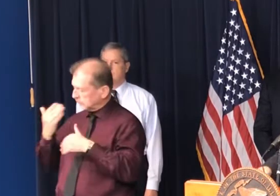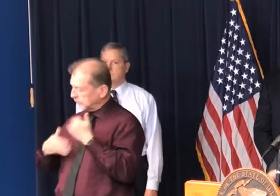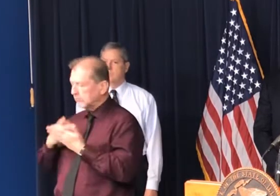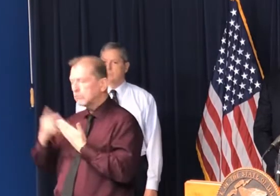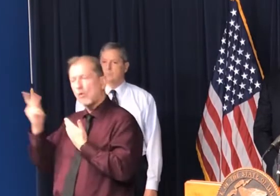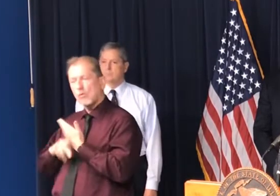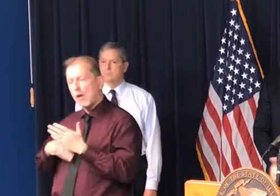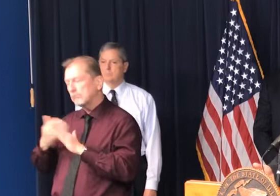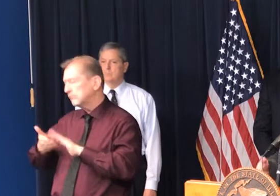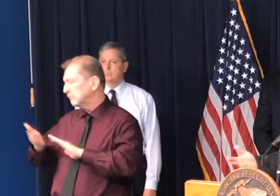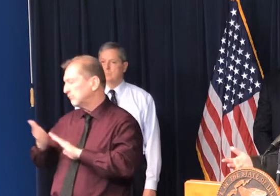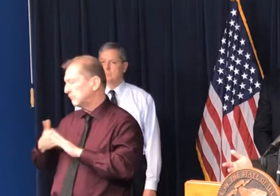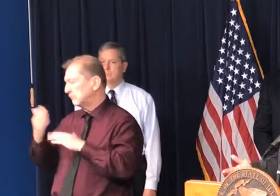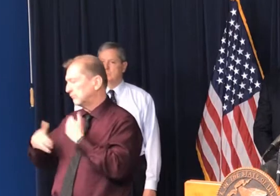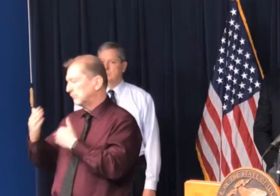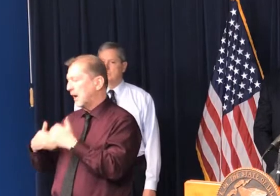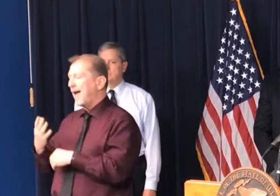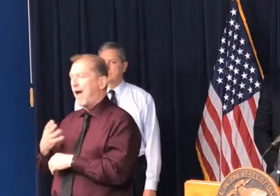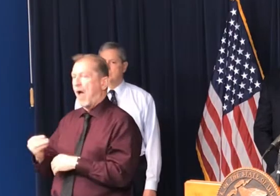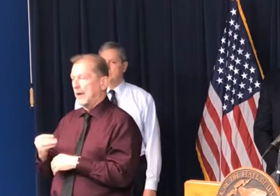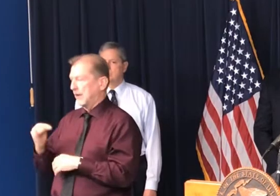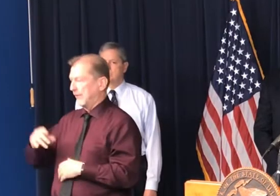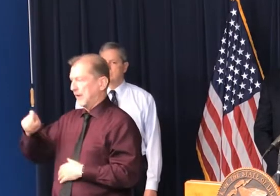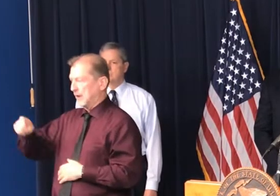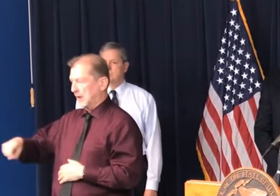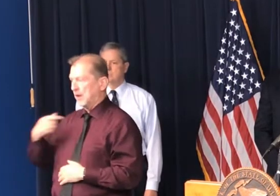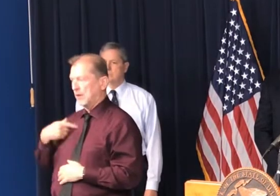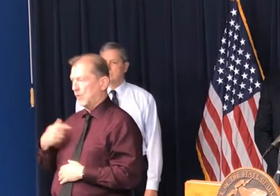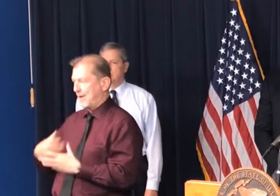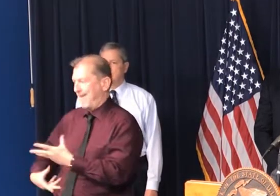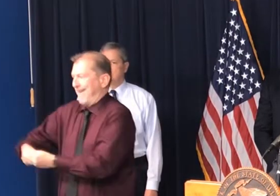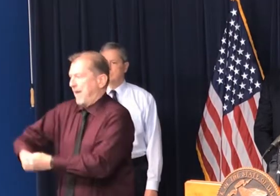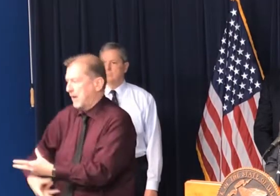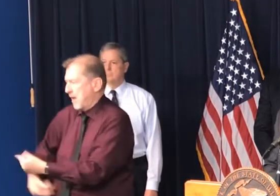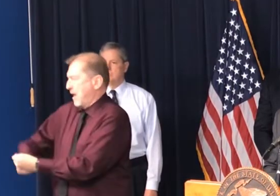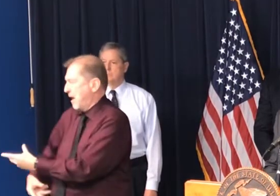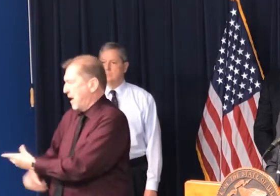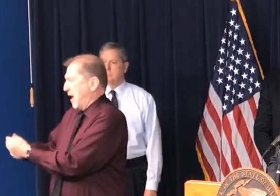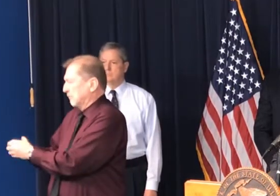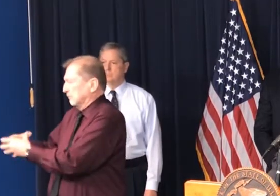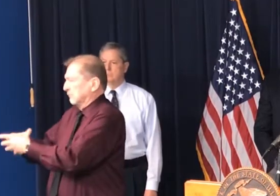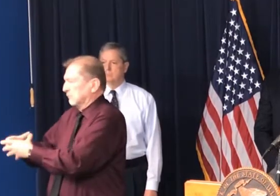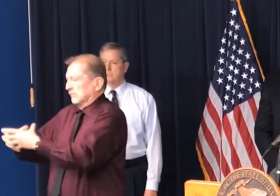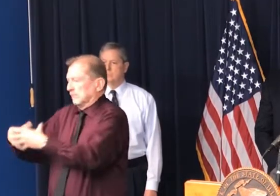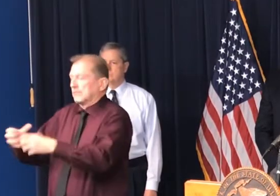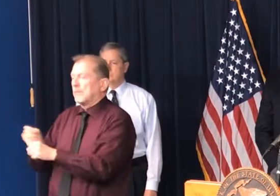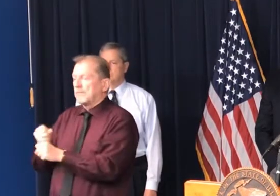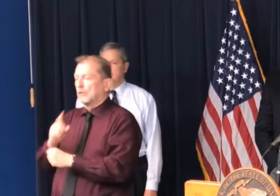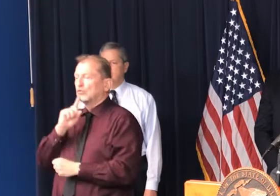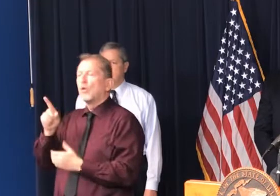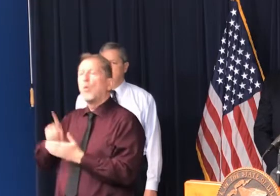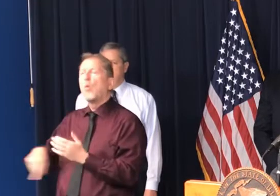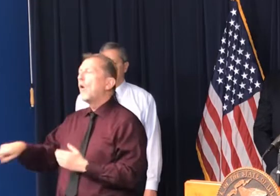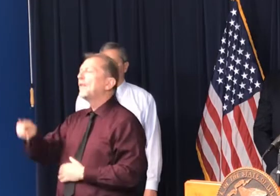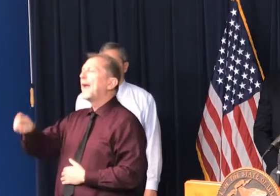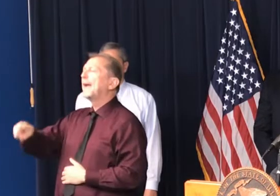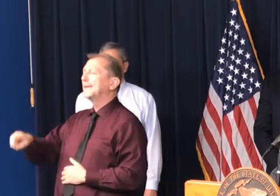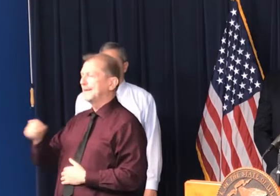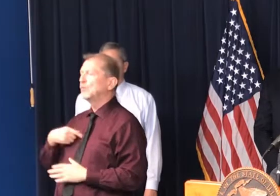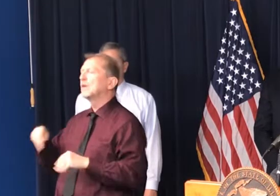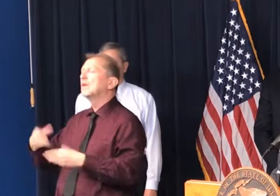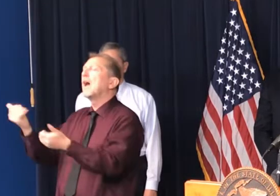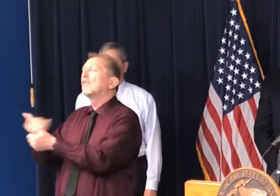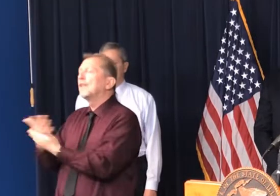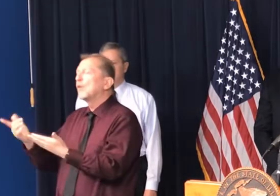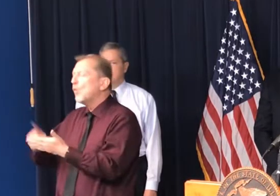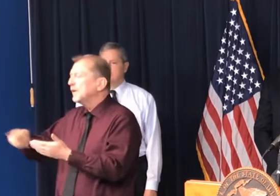put off. In fact, they've been significantly enhanced, I would say, across the board, you know, making sure that we're providing more resources for